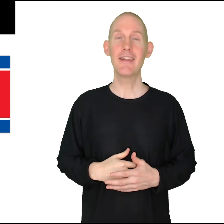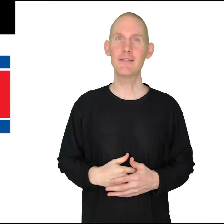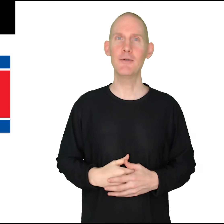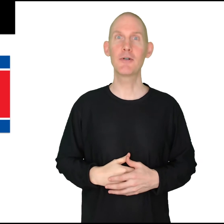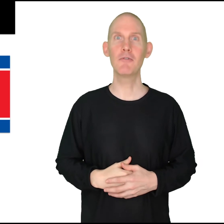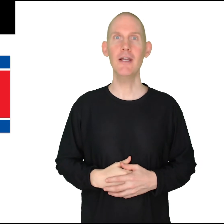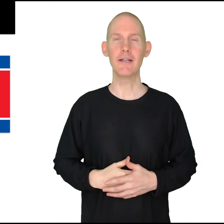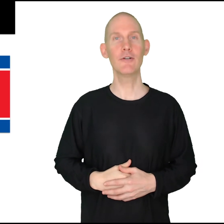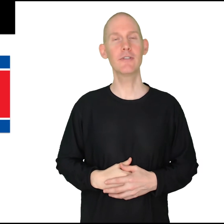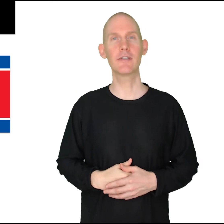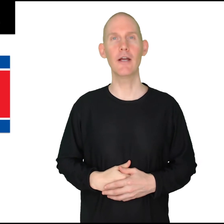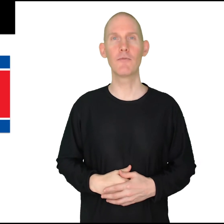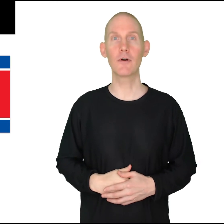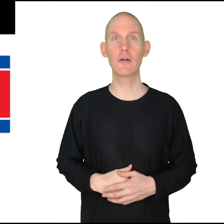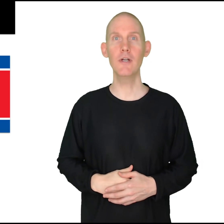do Korea. Here's the sign for Korea.